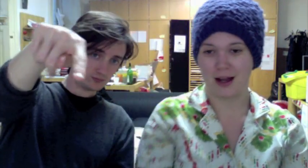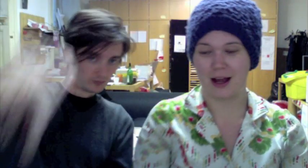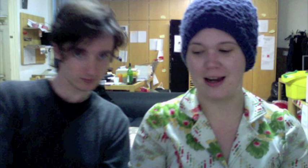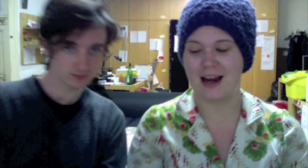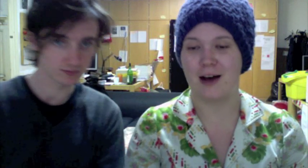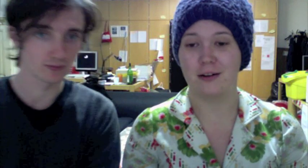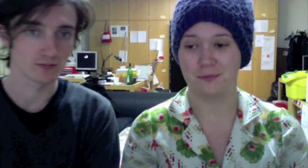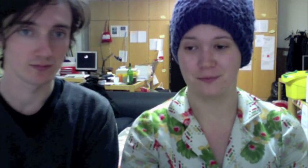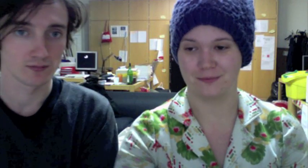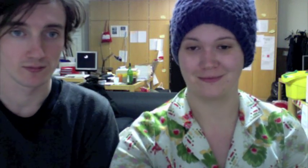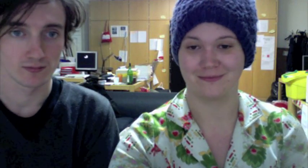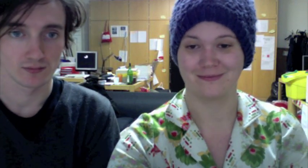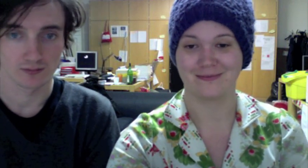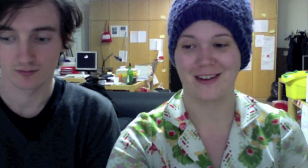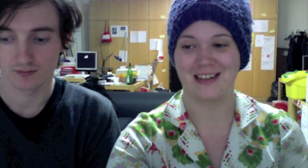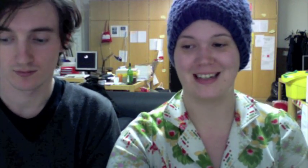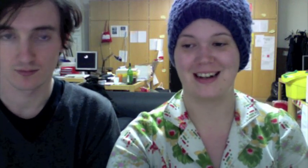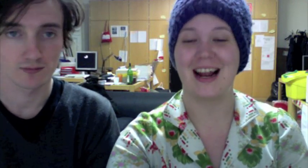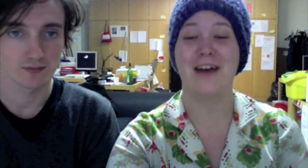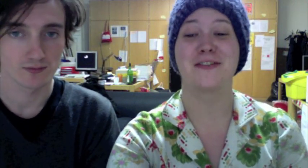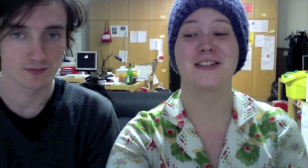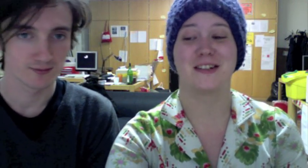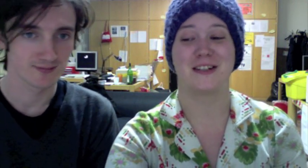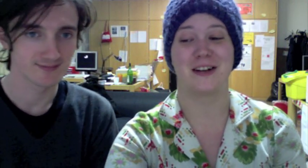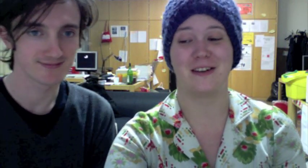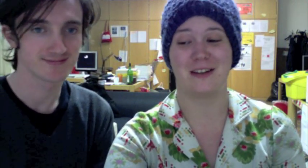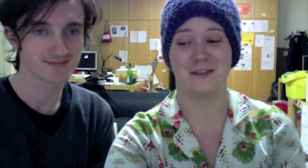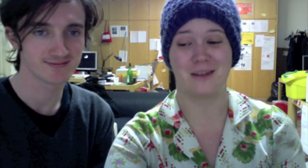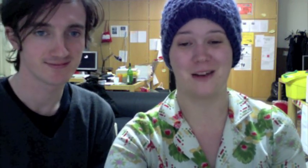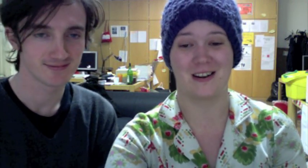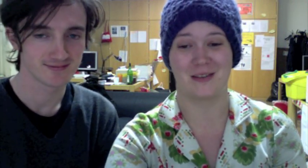And now, we'd love to show you the fun part about it.